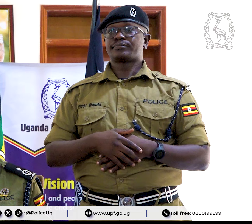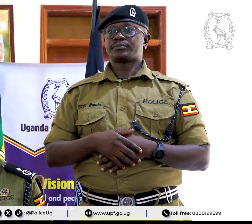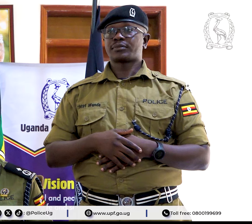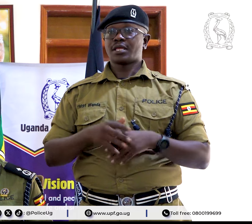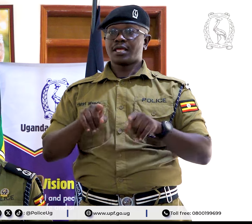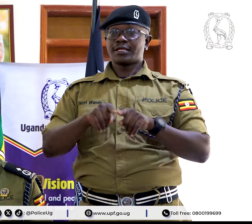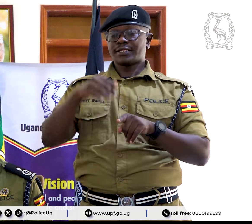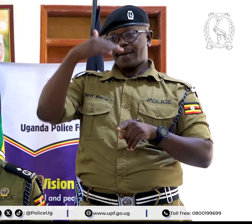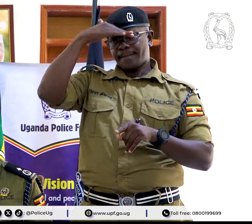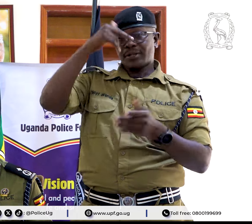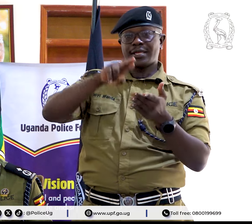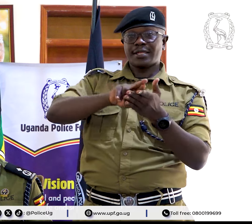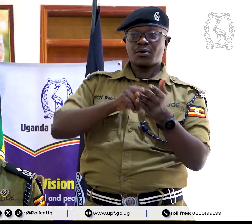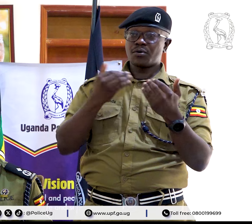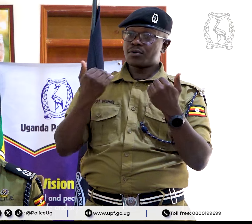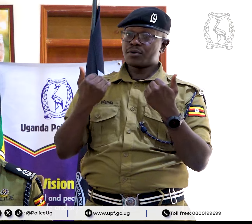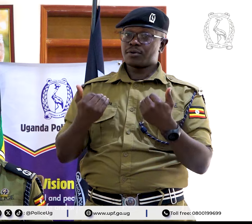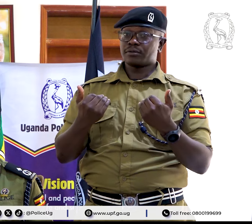The police record so far